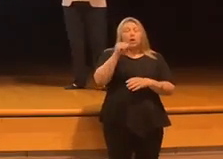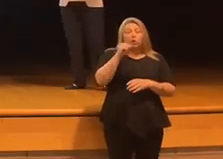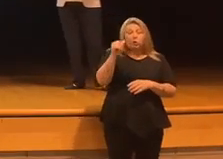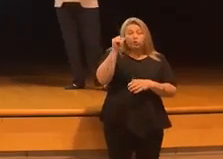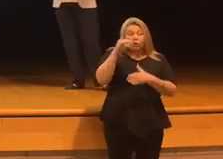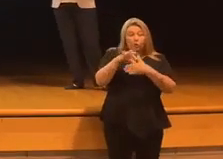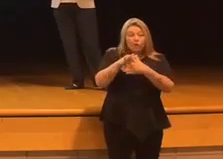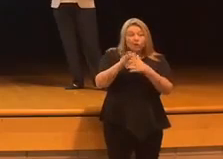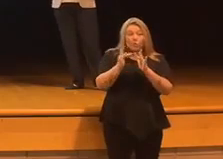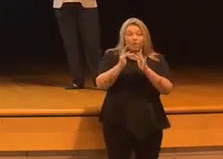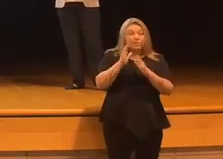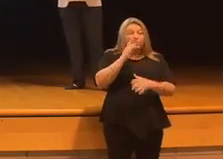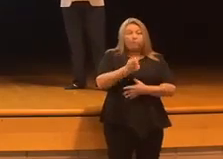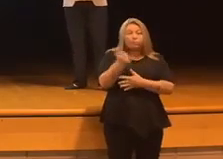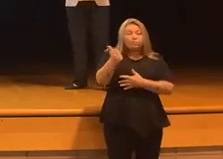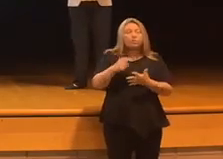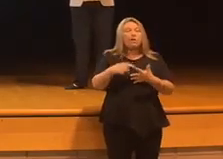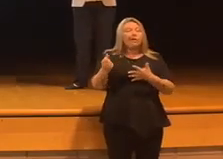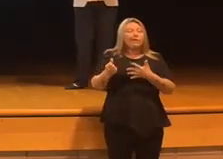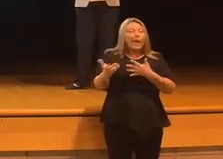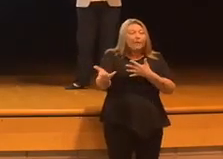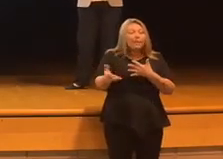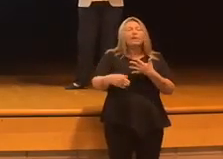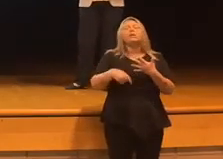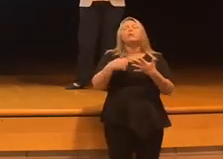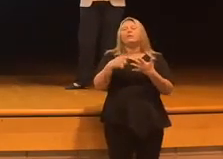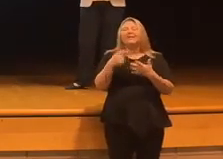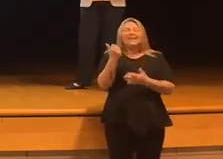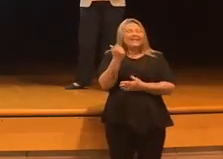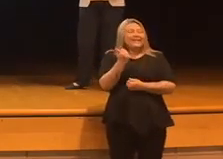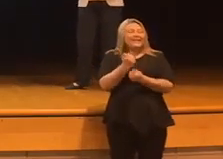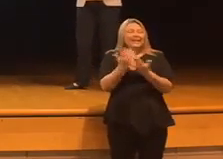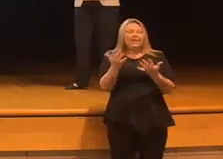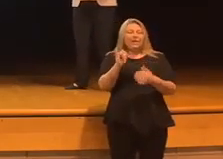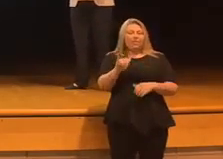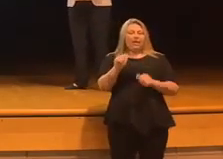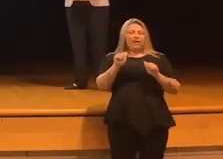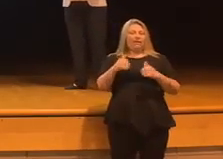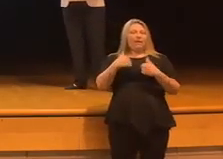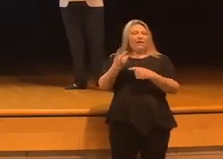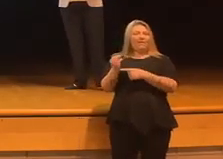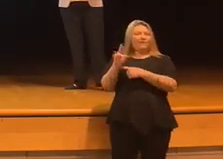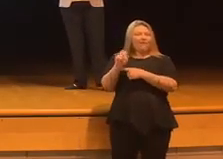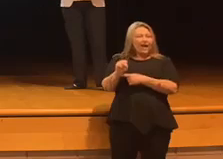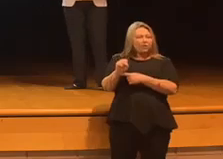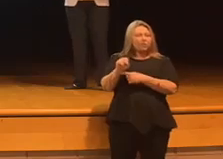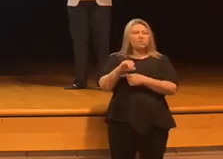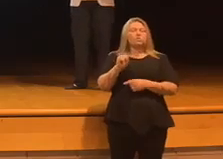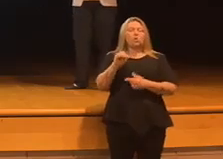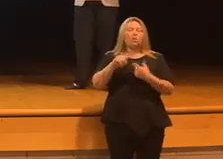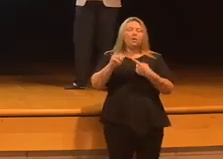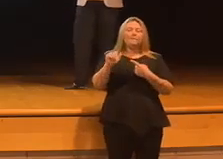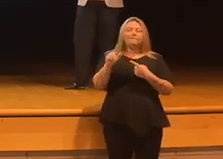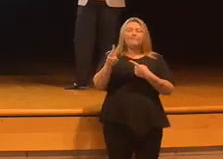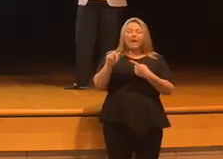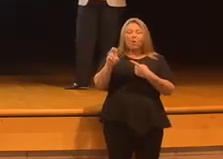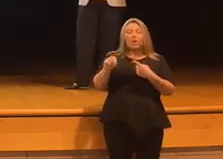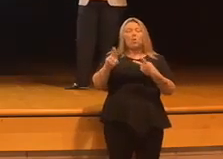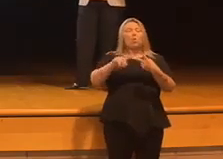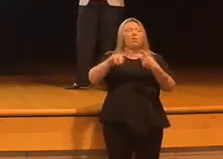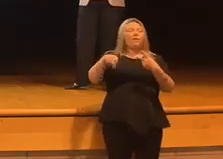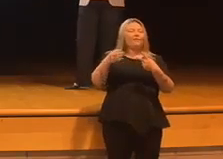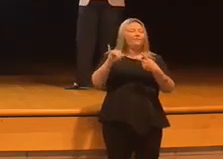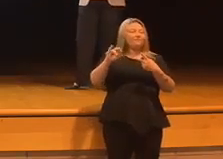adult content websites, gambling, any kind of malware or phishing attempts. And I said this Tuesday,